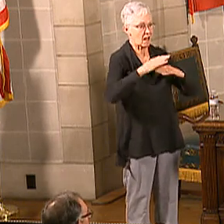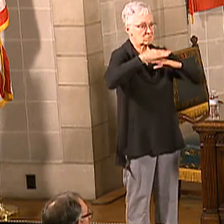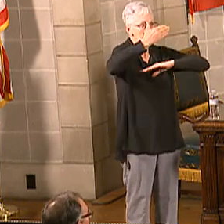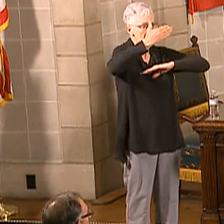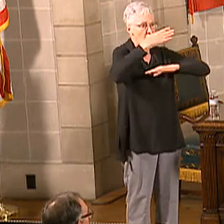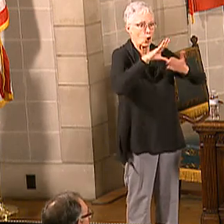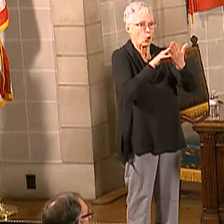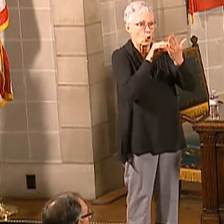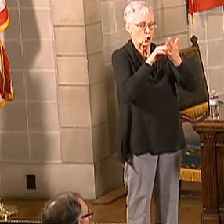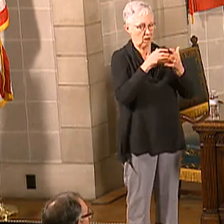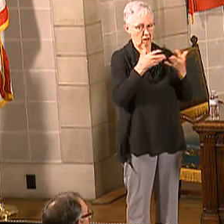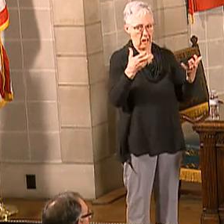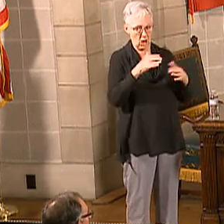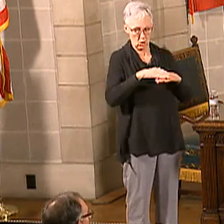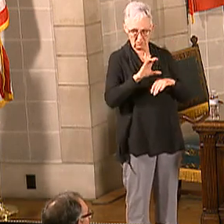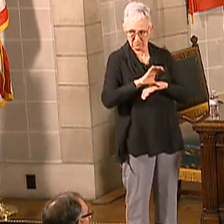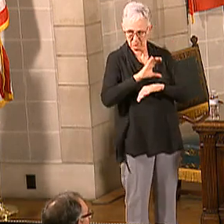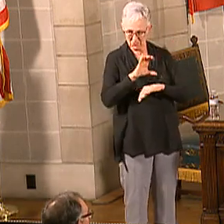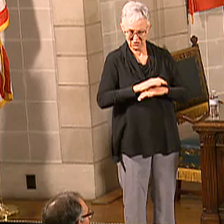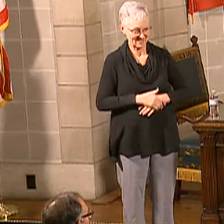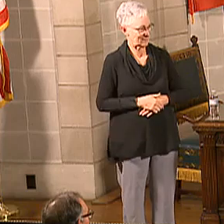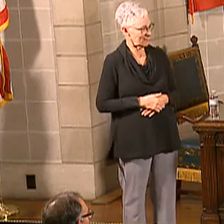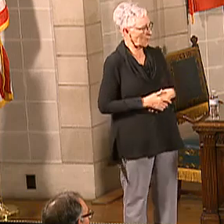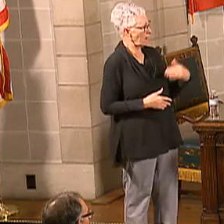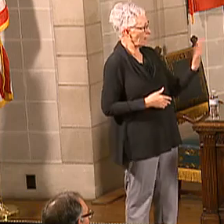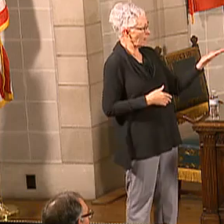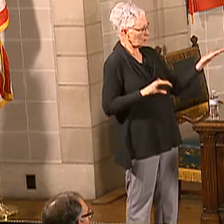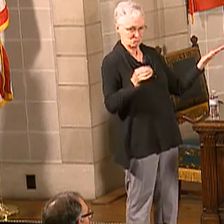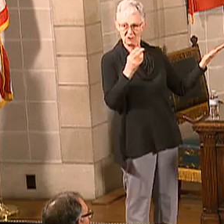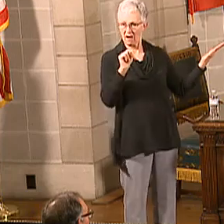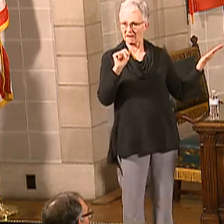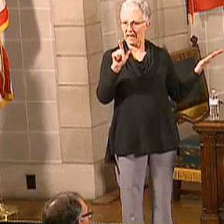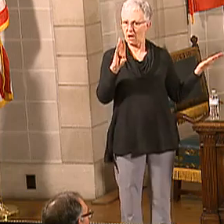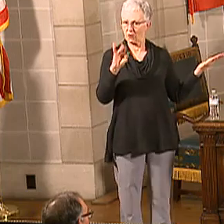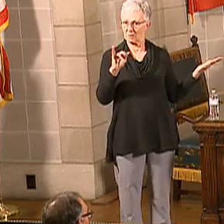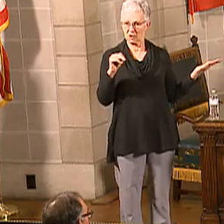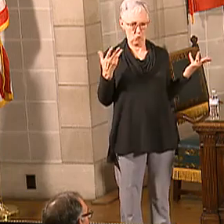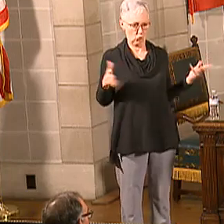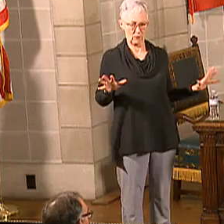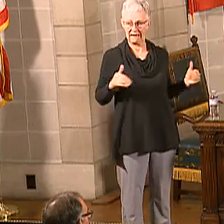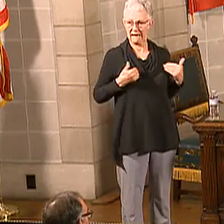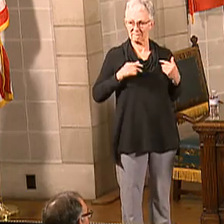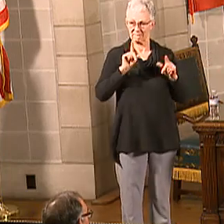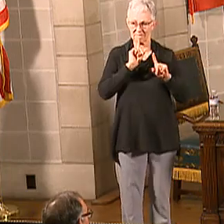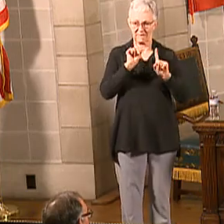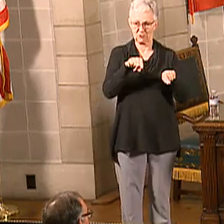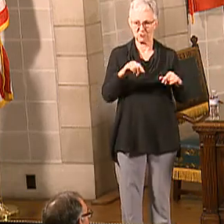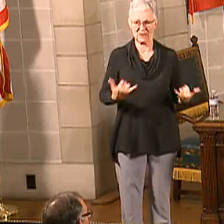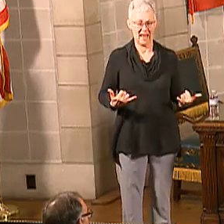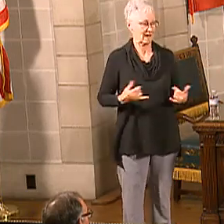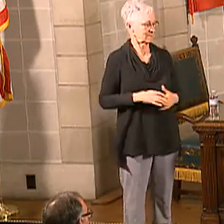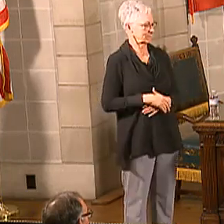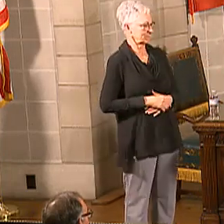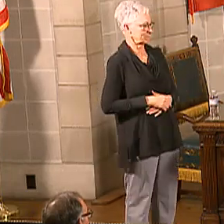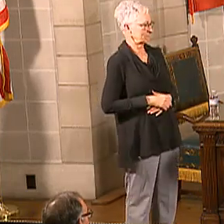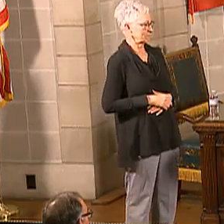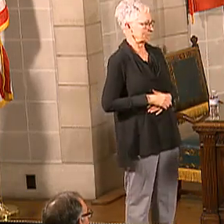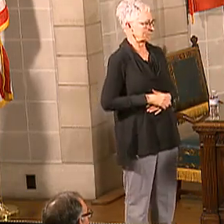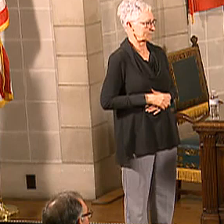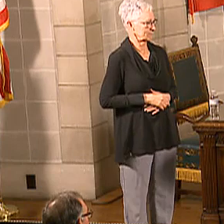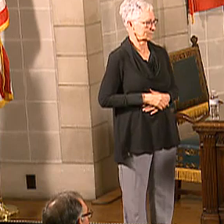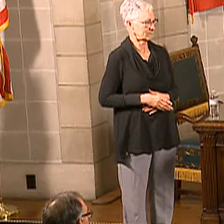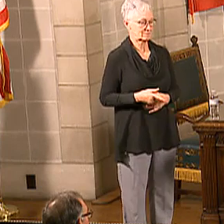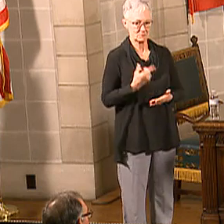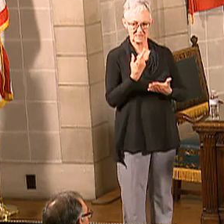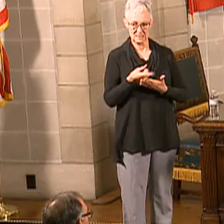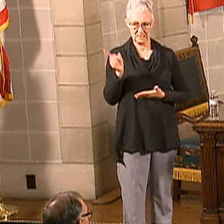So how's this for service, right? He got the answer, at least partially. So, John, can you come up? All right. We do have the number.